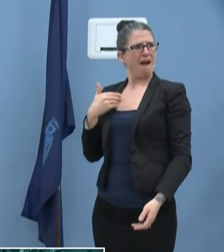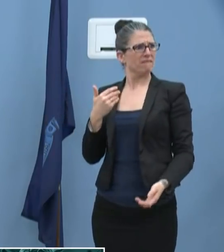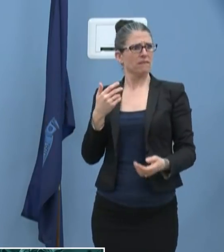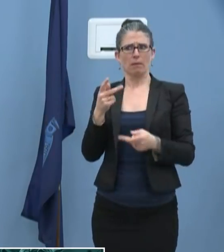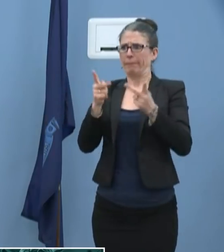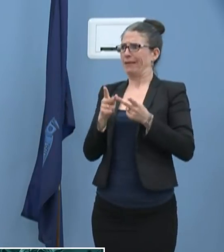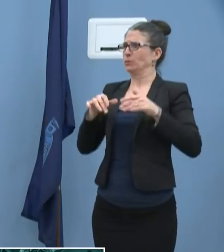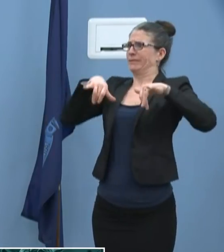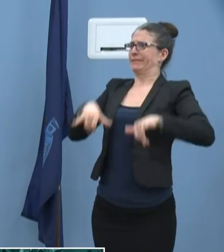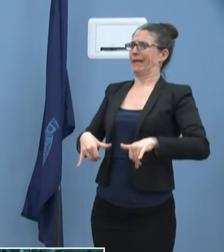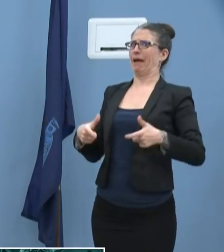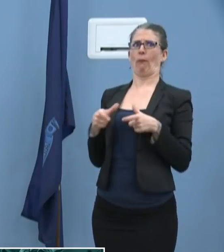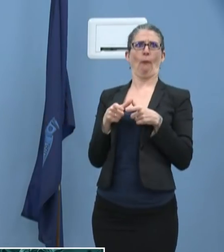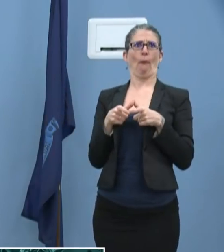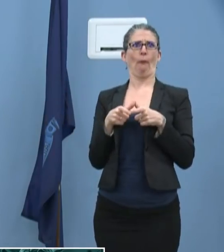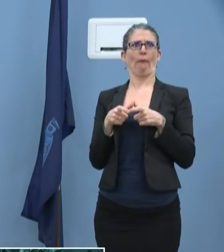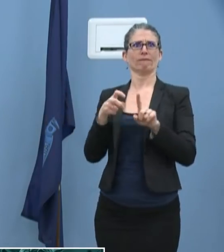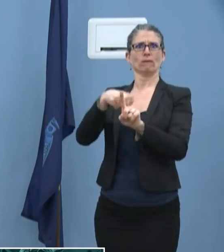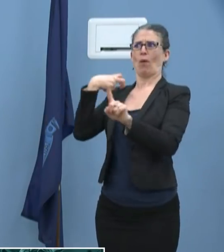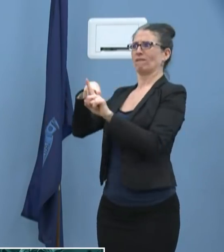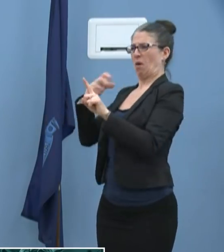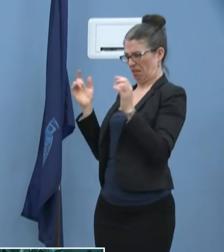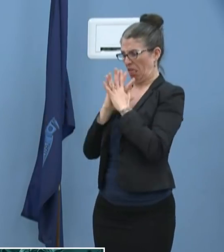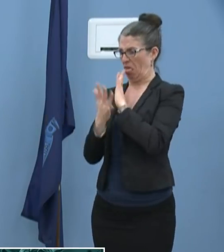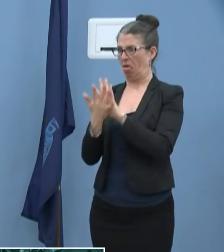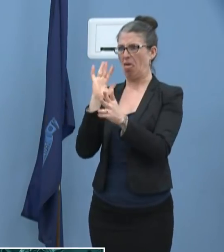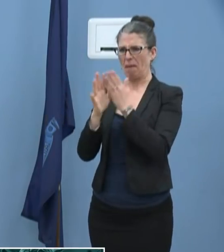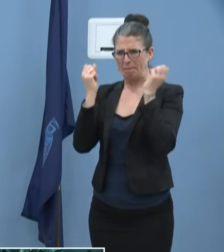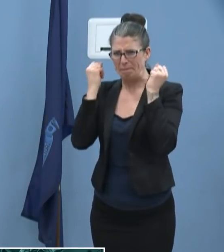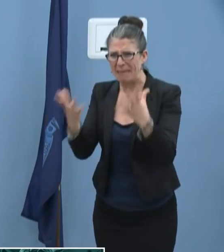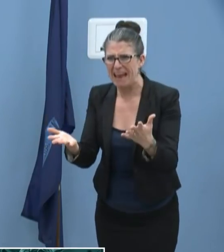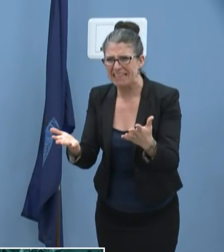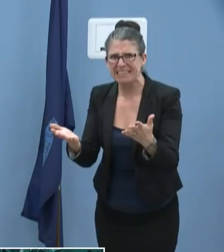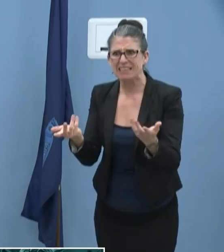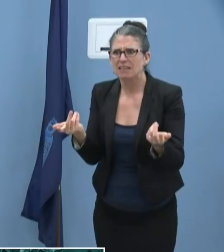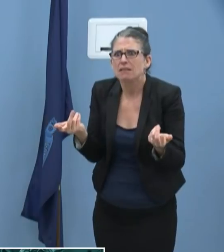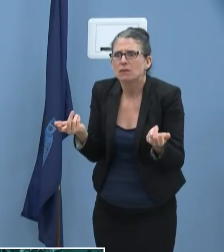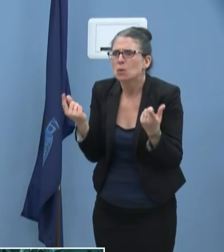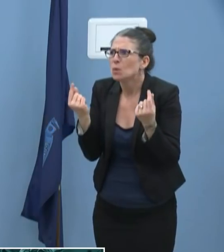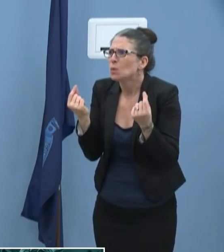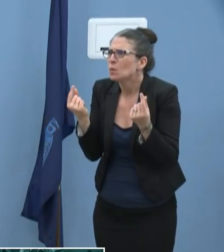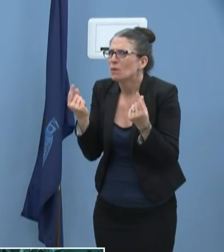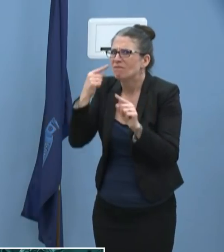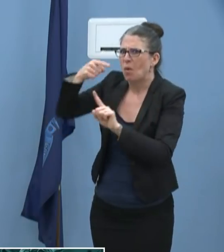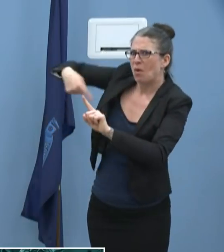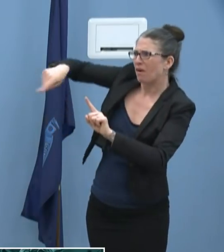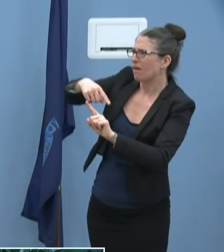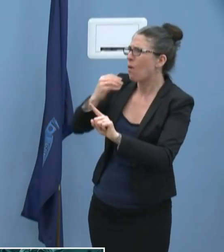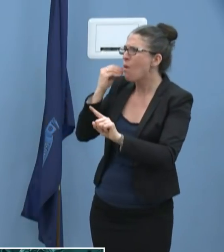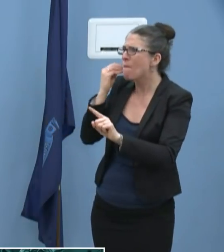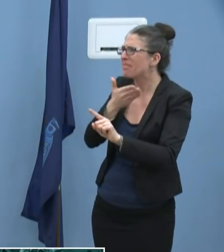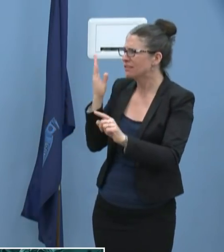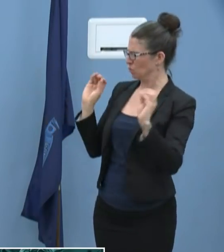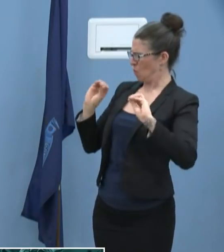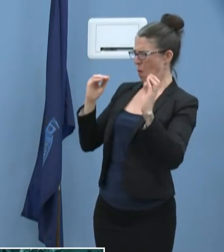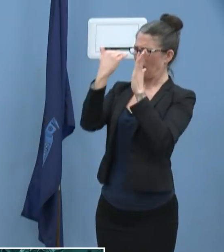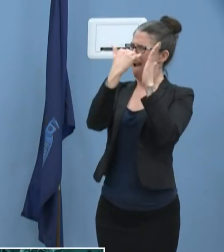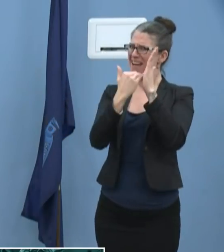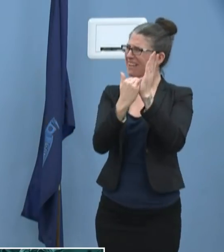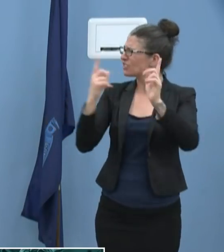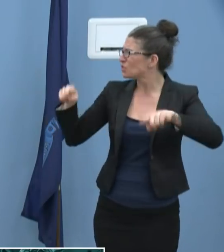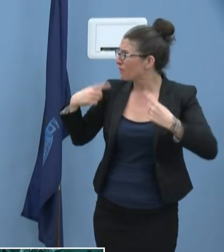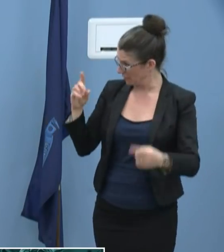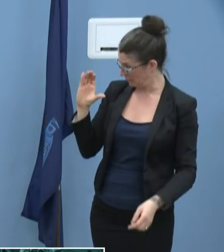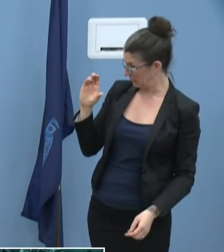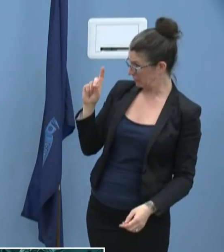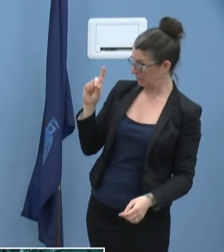distance. So are there any special guidelines that are going out to homeless shelters? Yeah. And one thing I heard that the city of Portland is